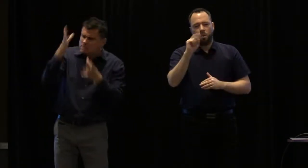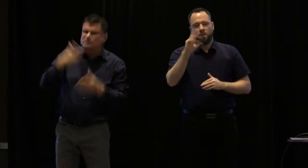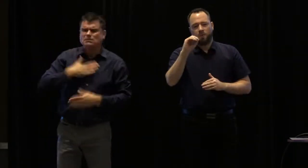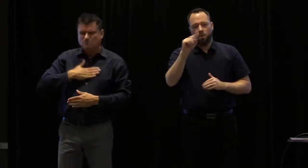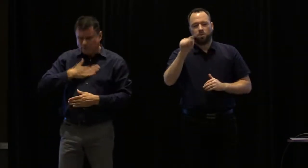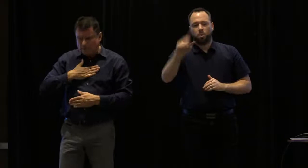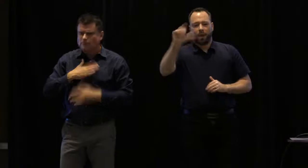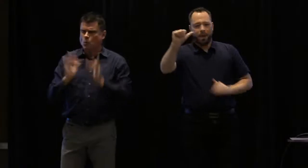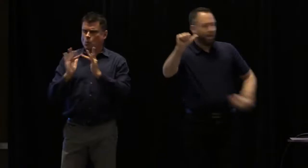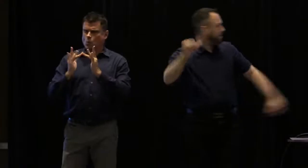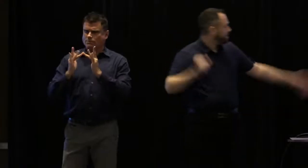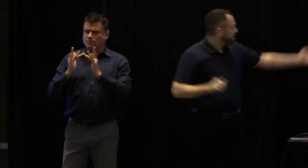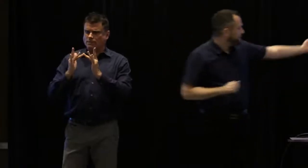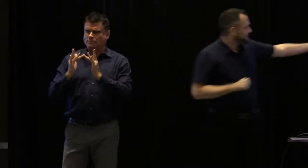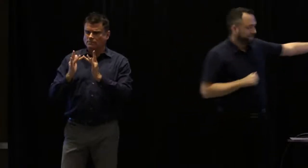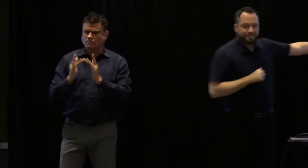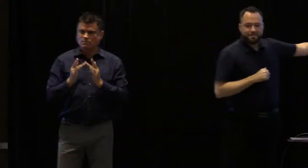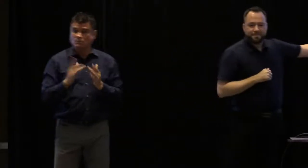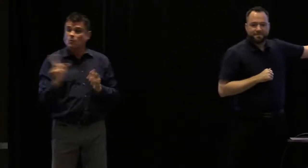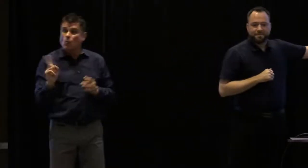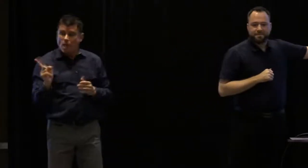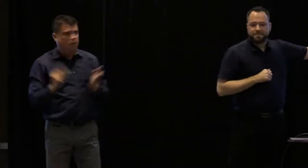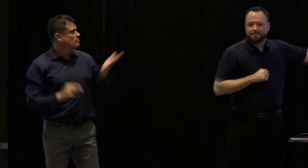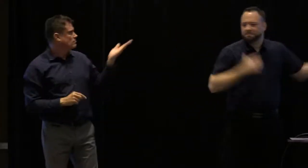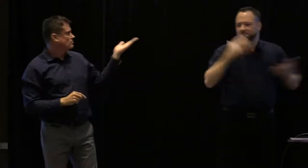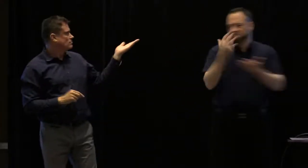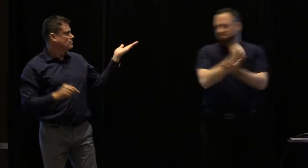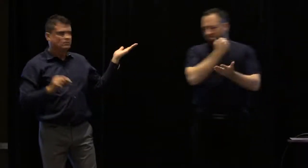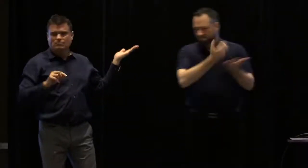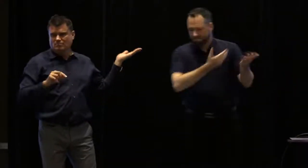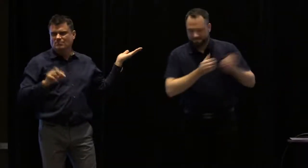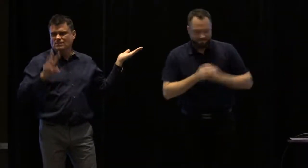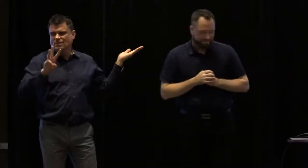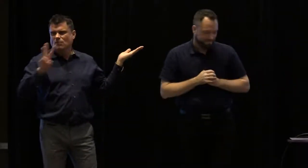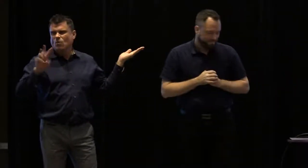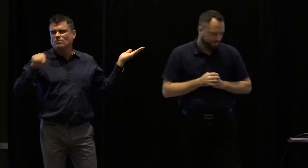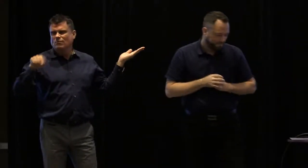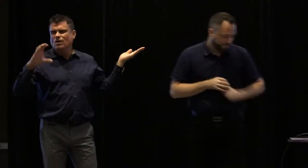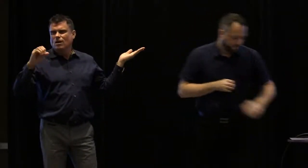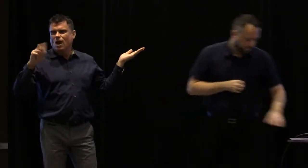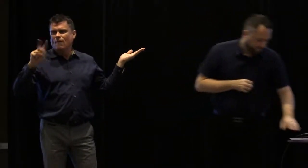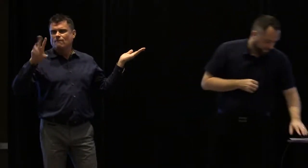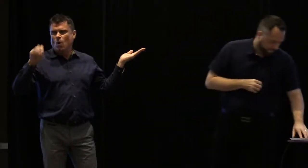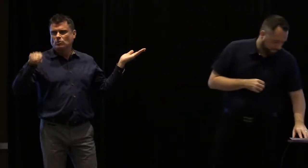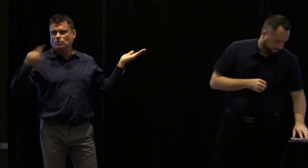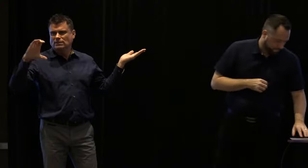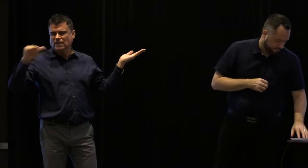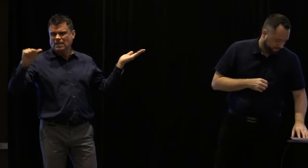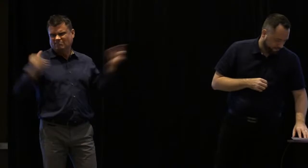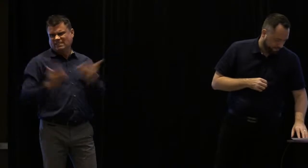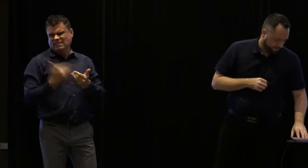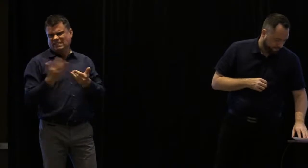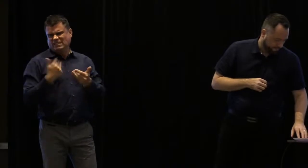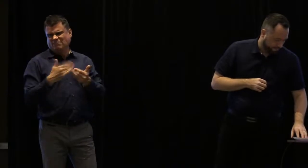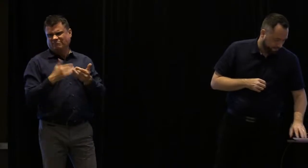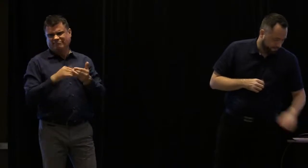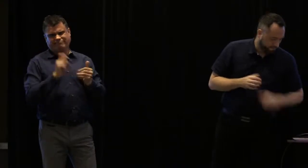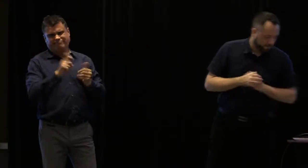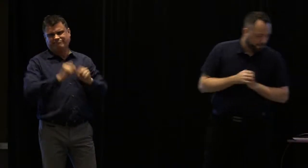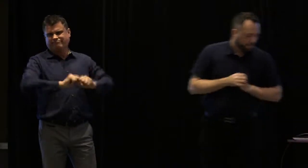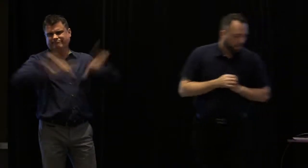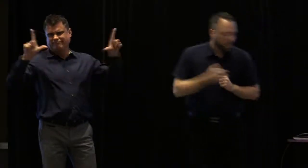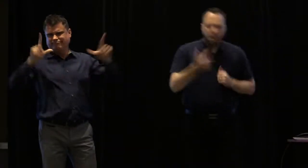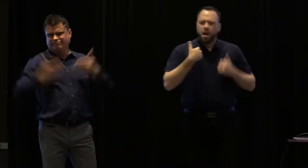please feel free to look at our website. It is a very simple URL to memorize, convo.ca,